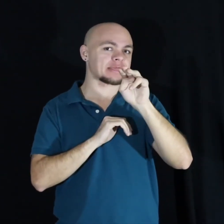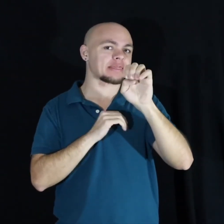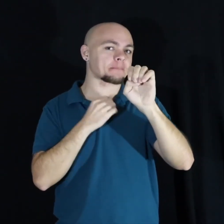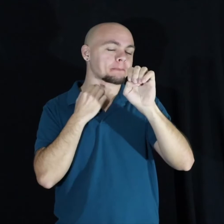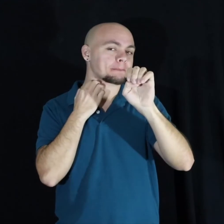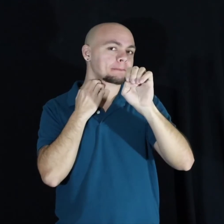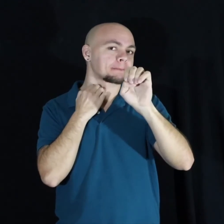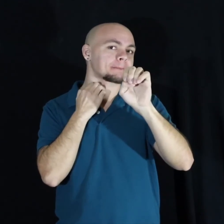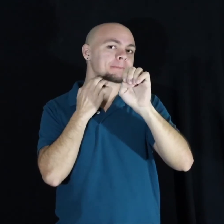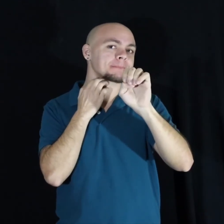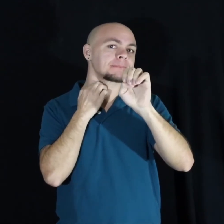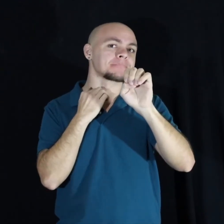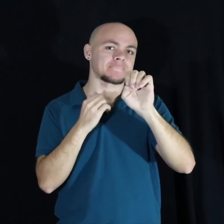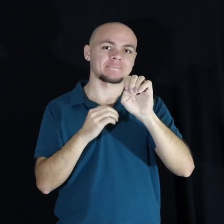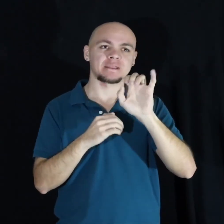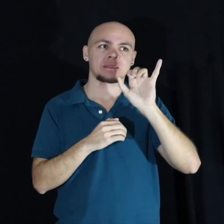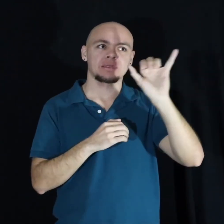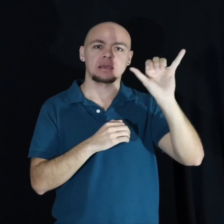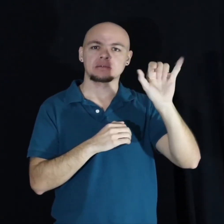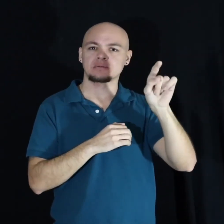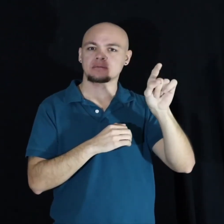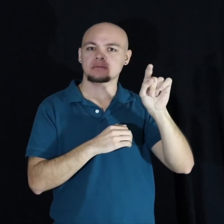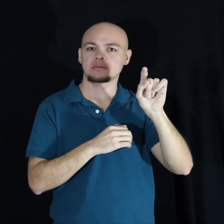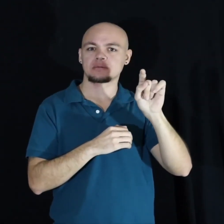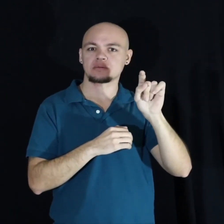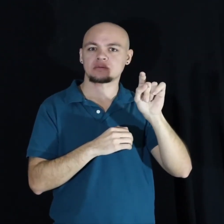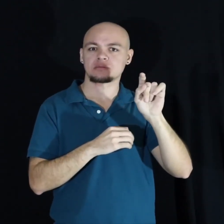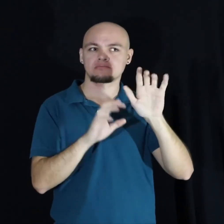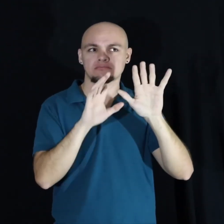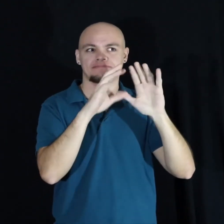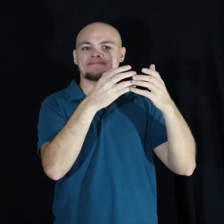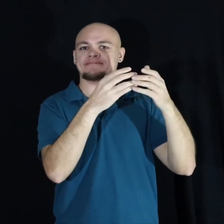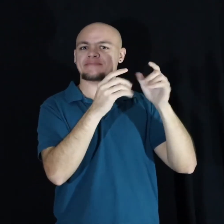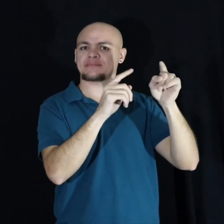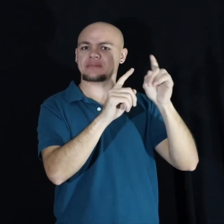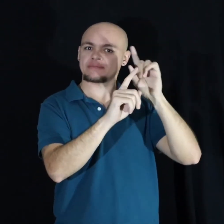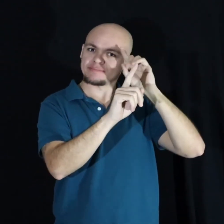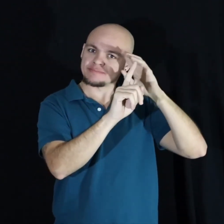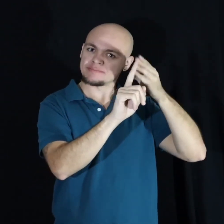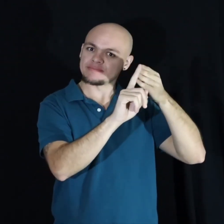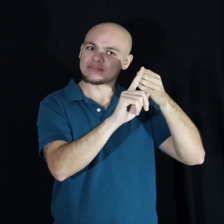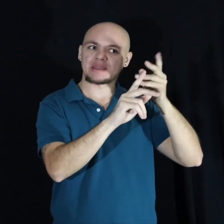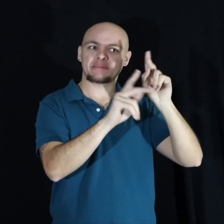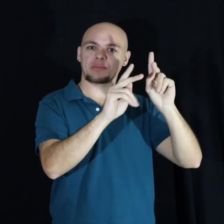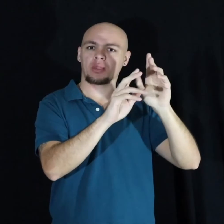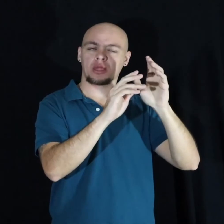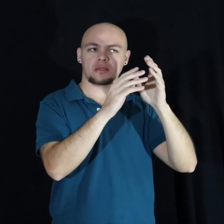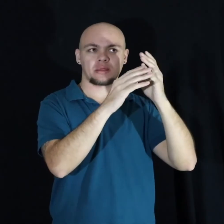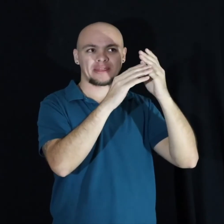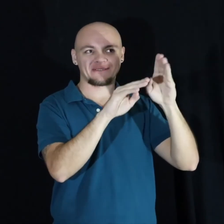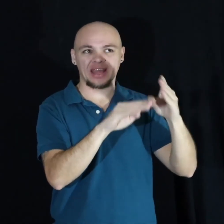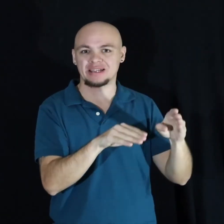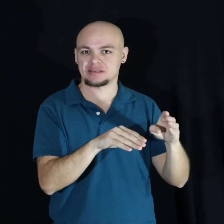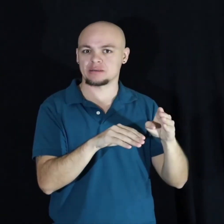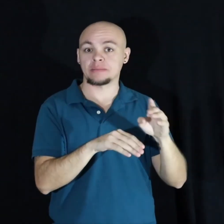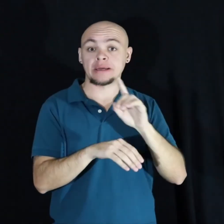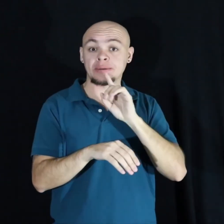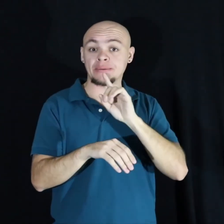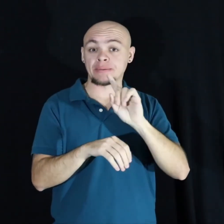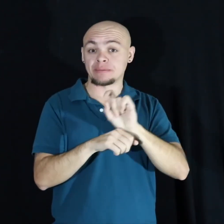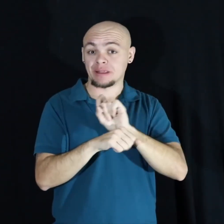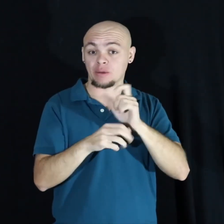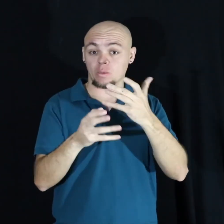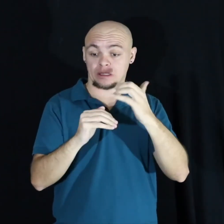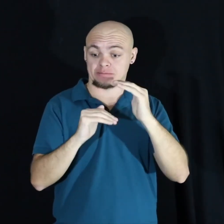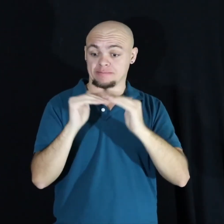all, that is what disinformation is all about. It's all about dividing us. When if we really want to build